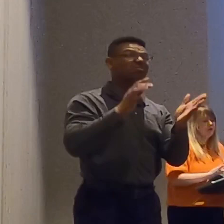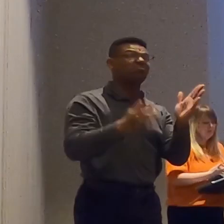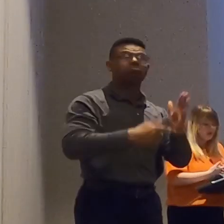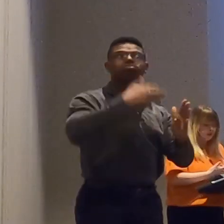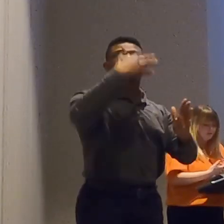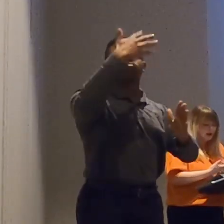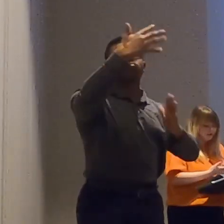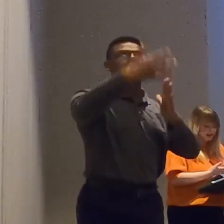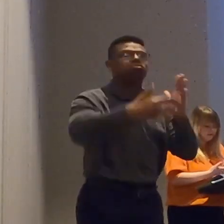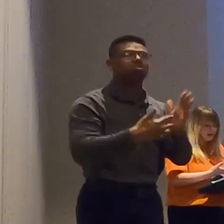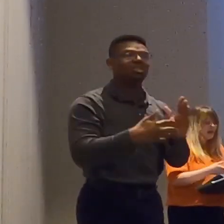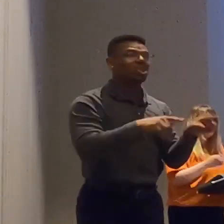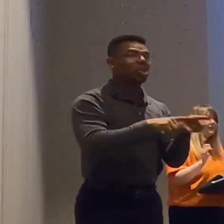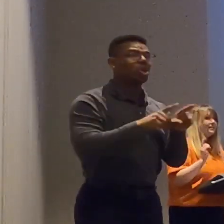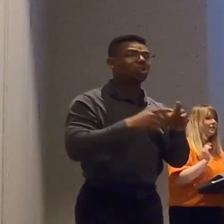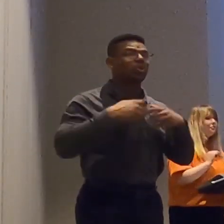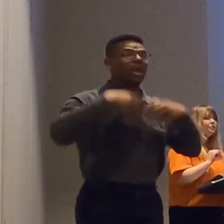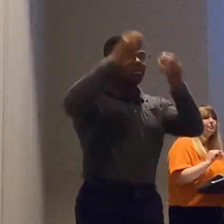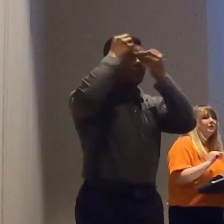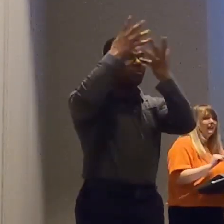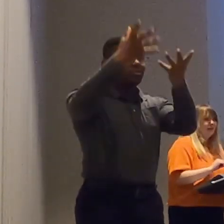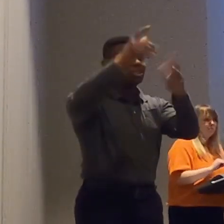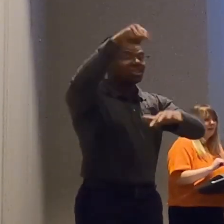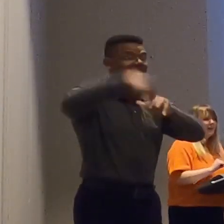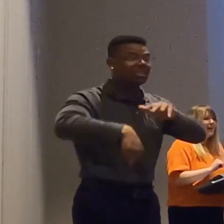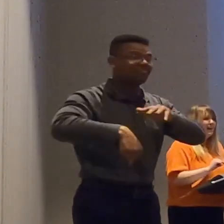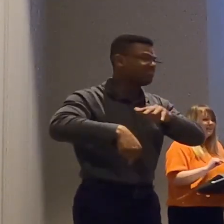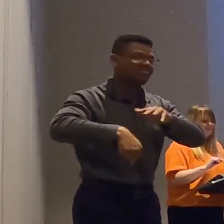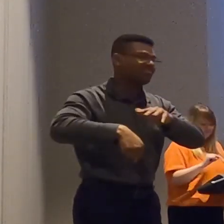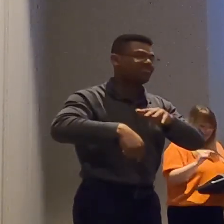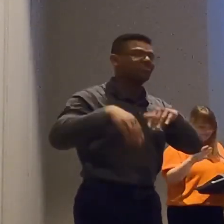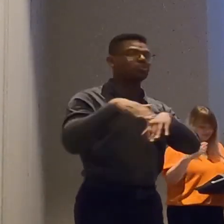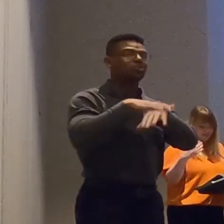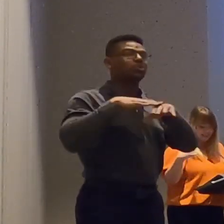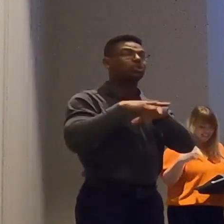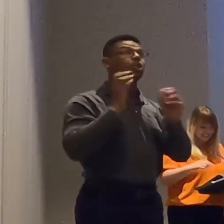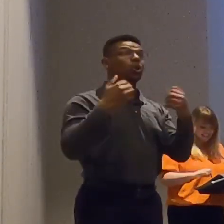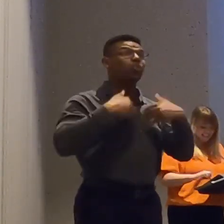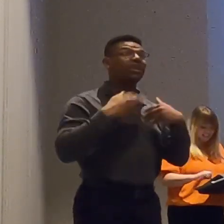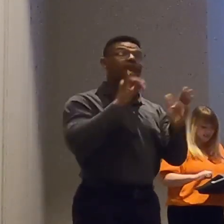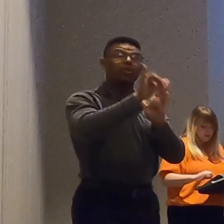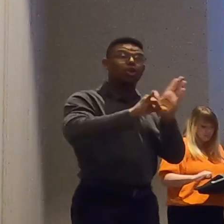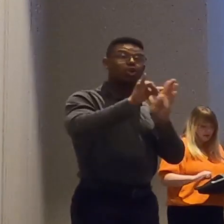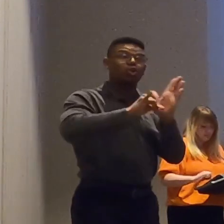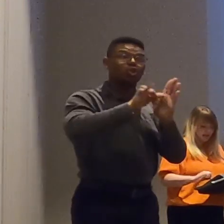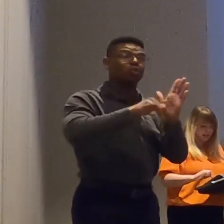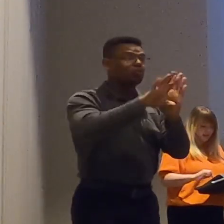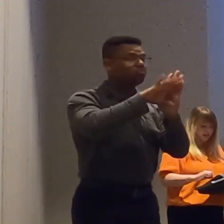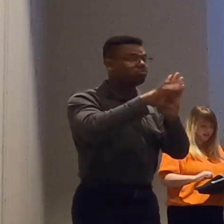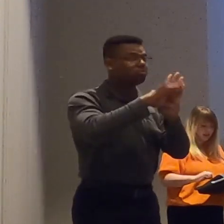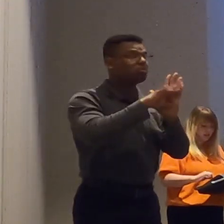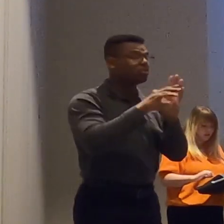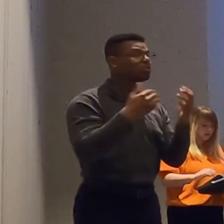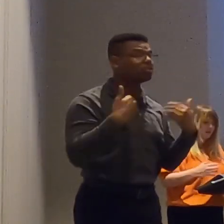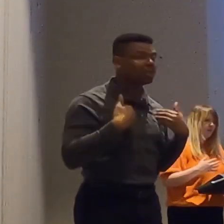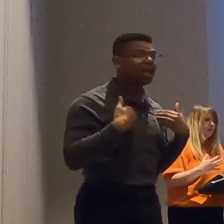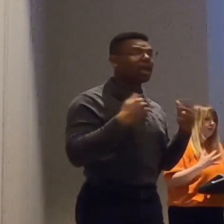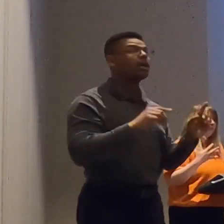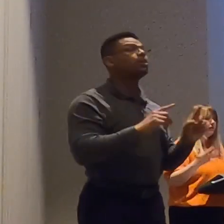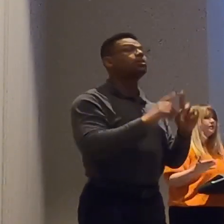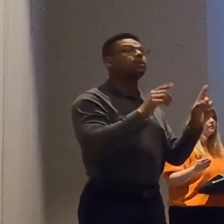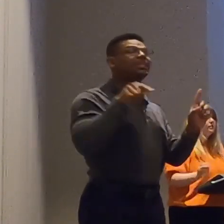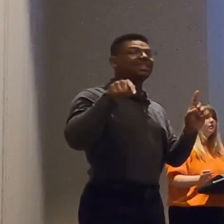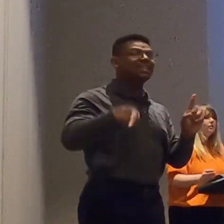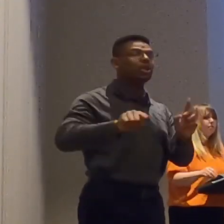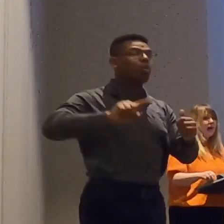of information about him out there. There is a YouTube clip, and we'll get to this in a moment, but he was